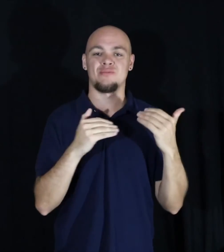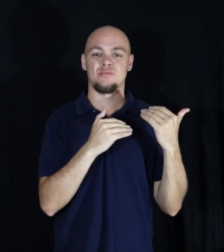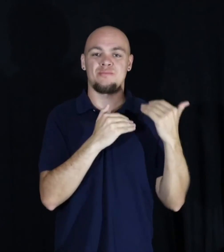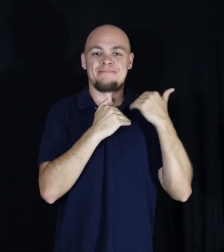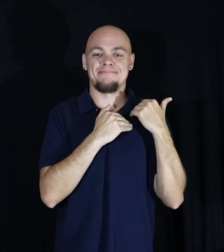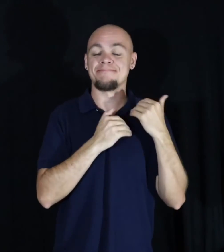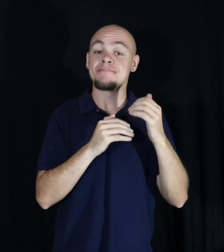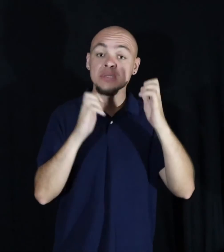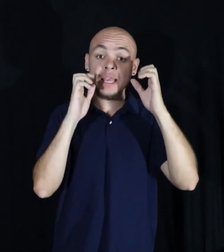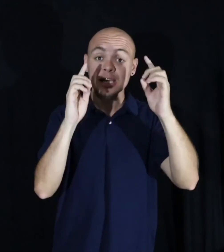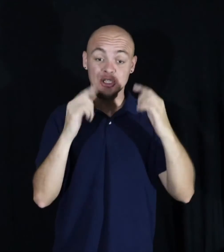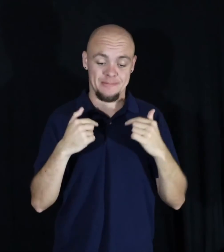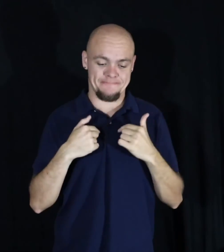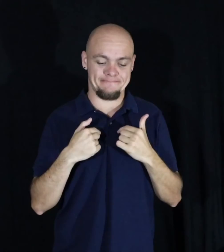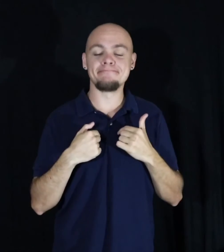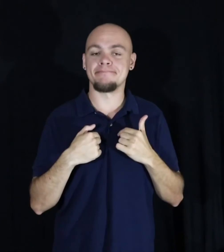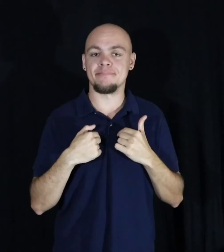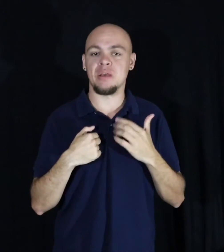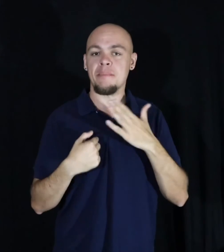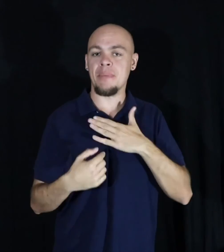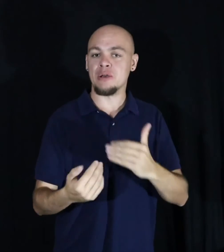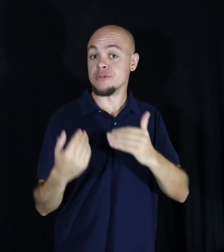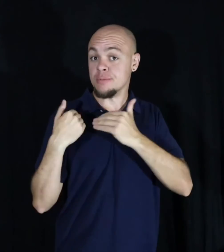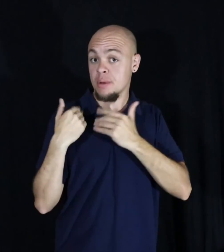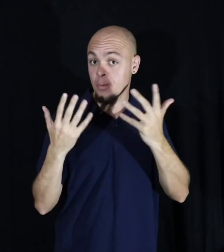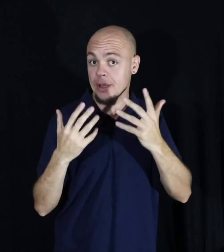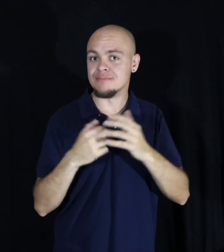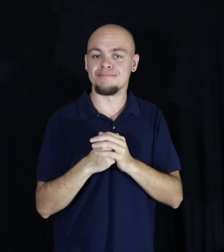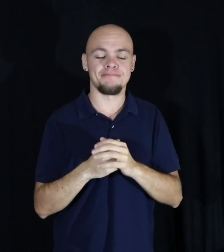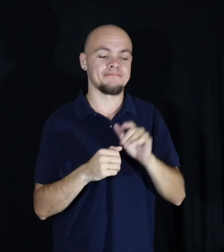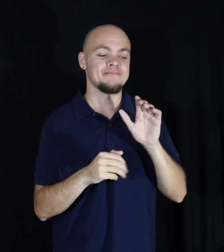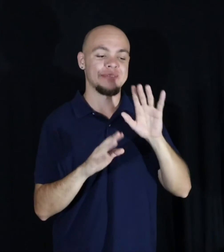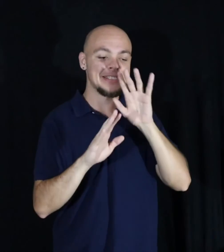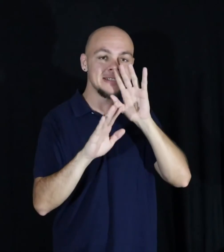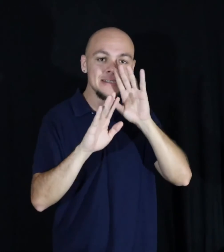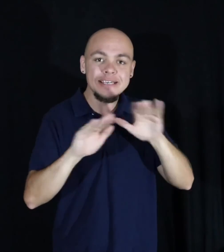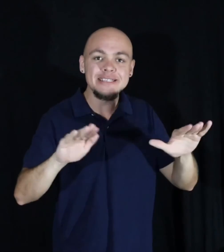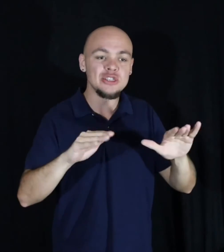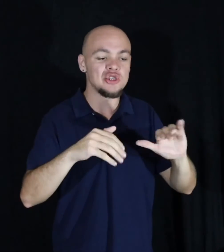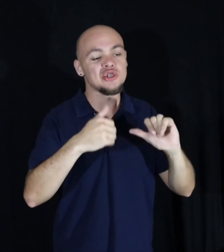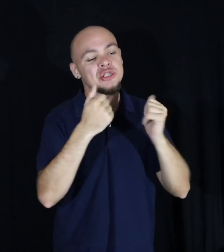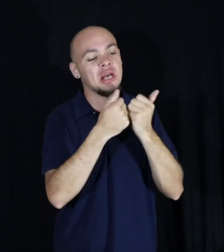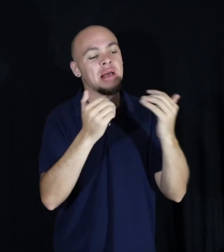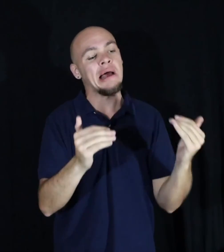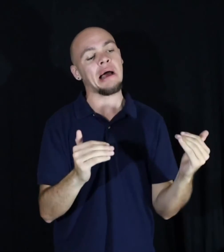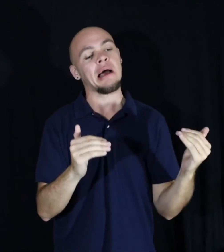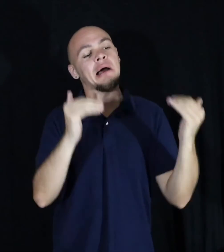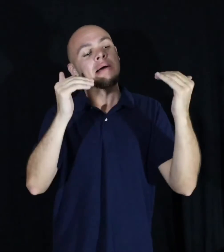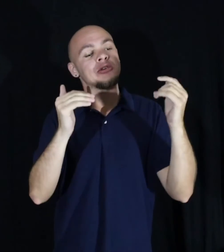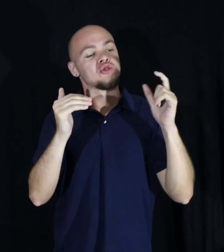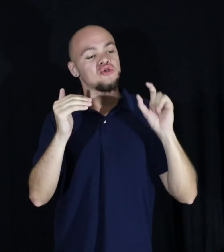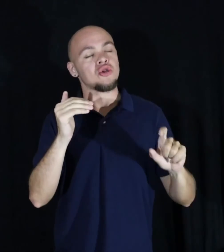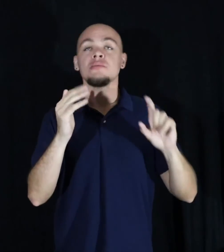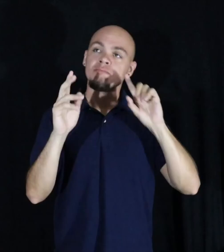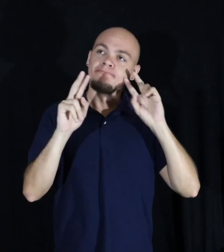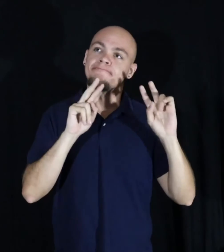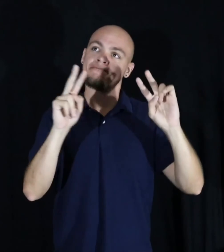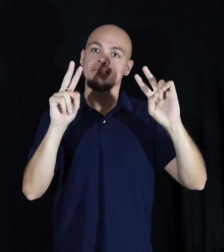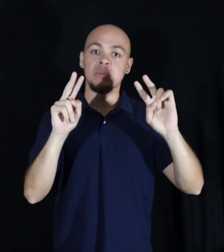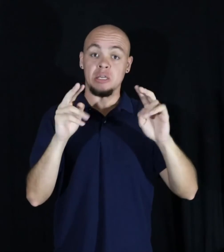As an educator, it's my duty to challenge kids to reach higher. So I leave you with this challenge.